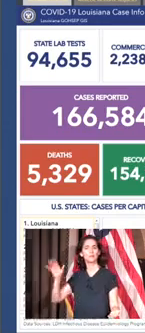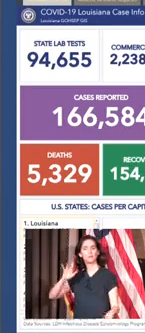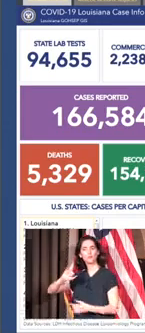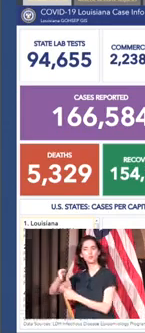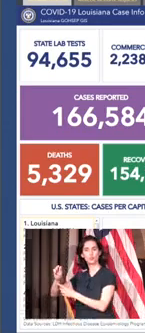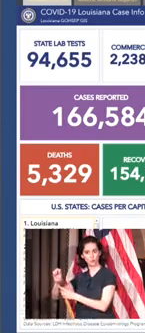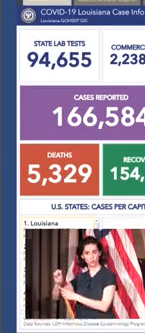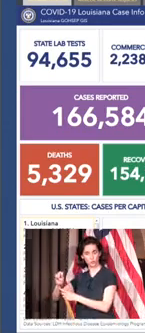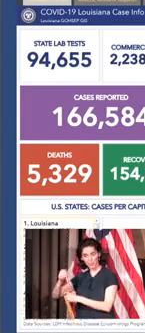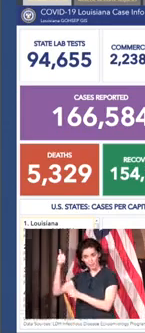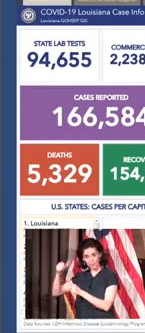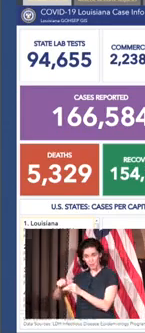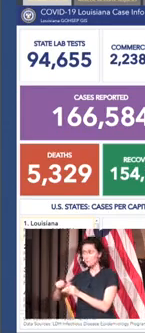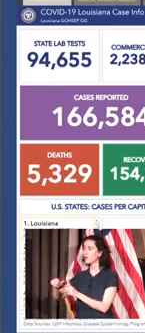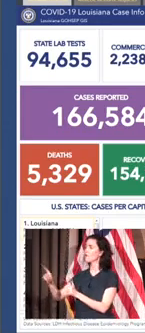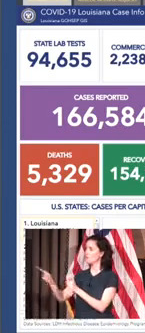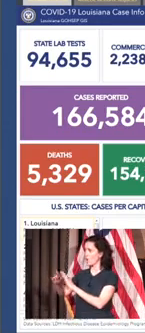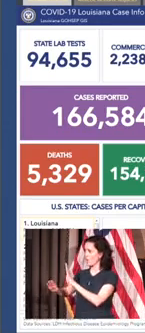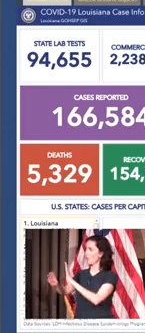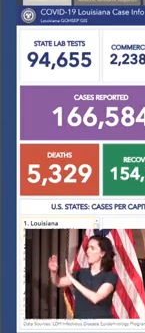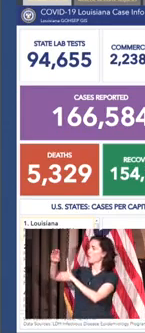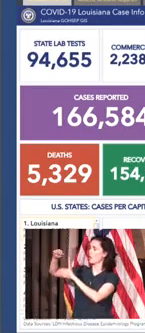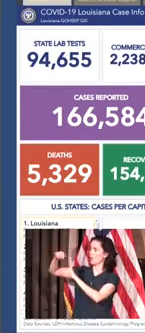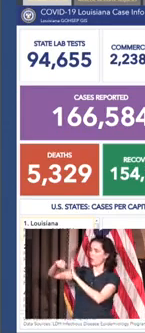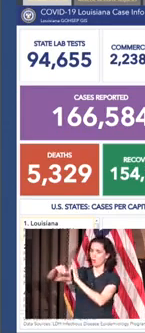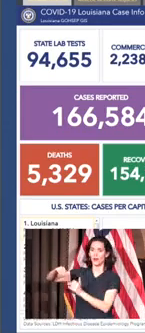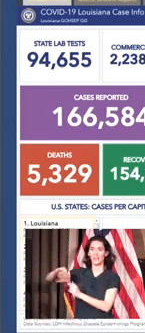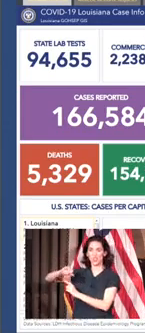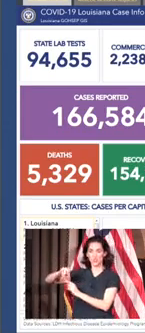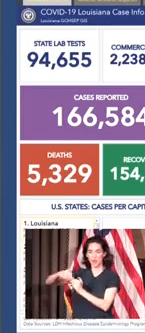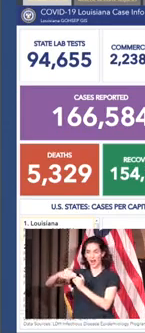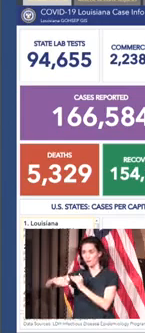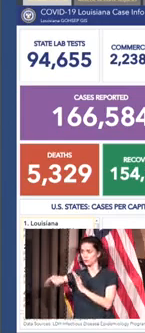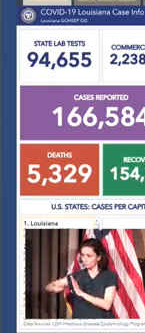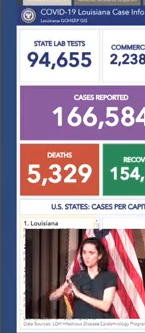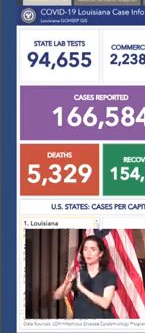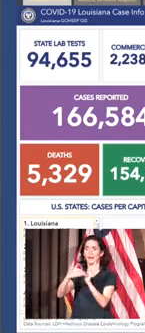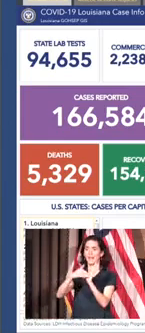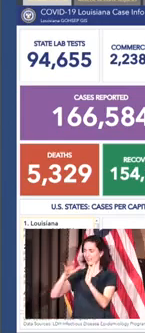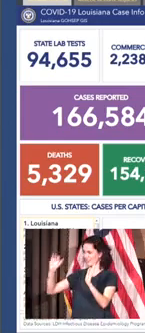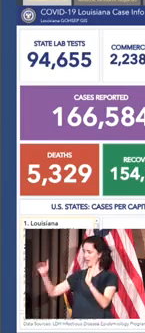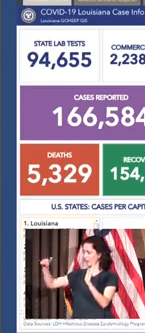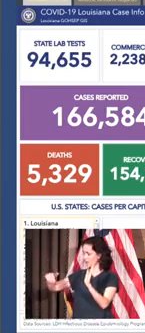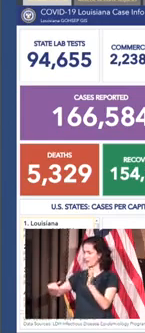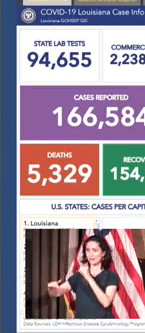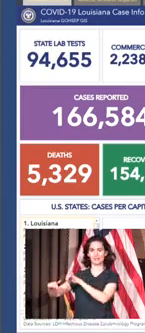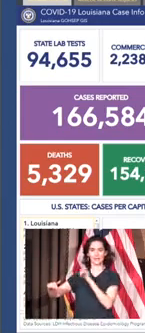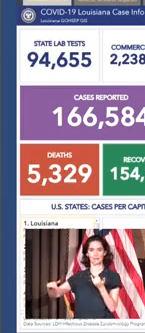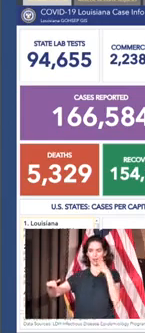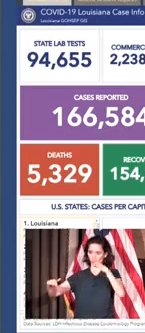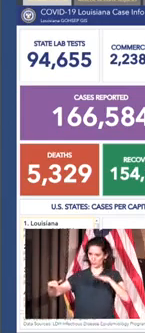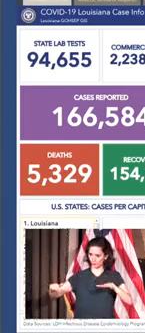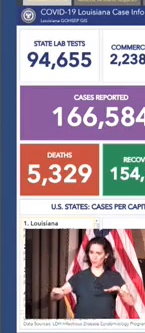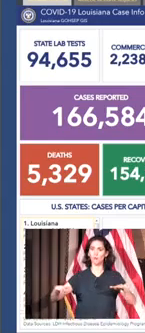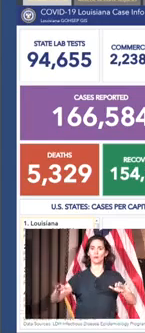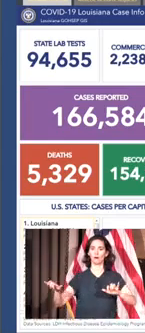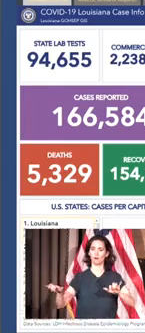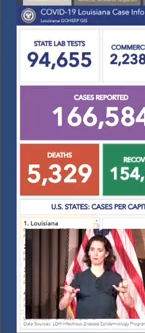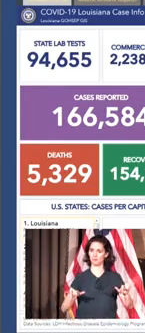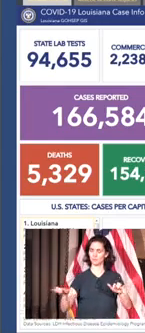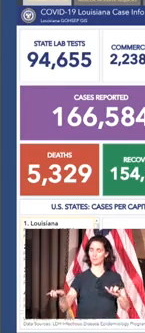second surge really happened. We know it's critical for people to continue with our mitigation measures.